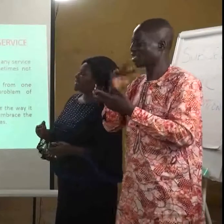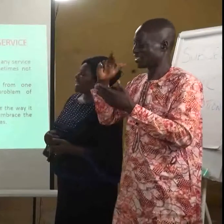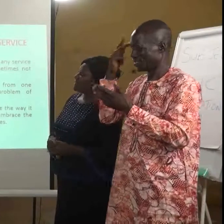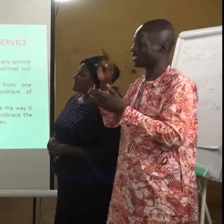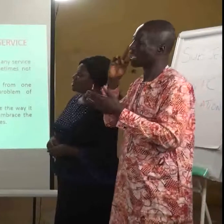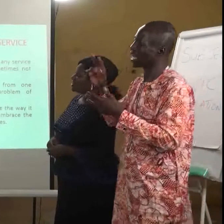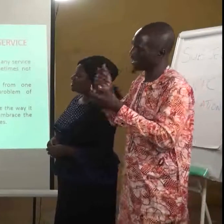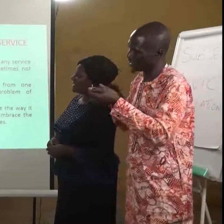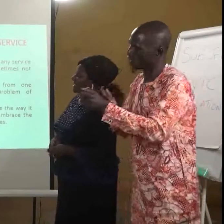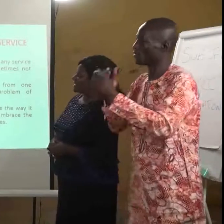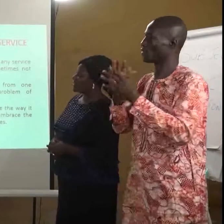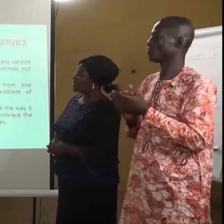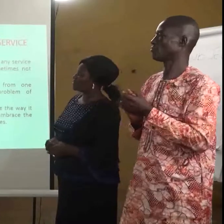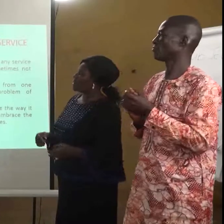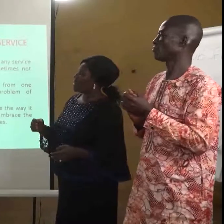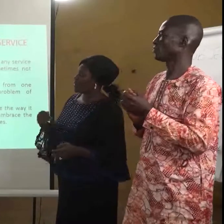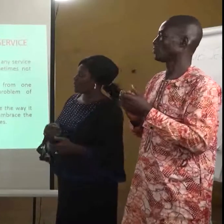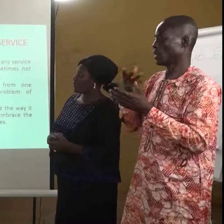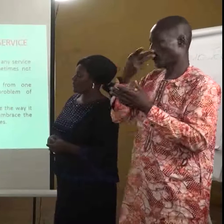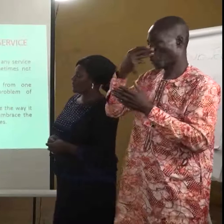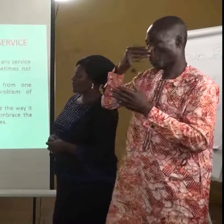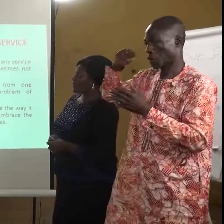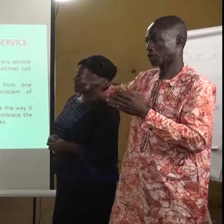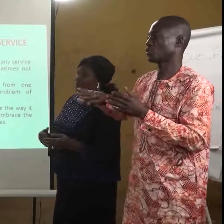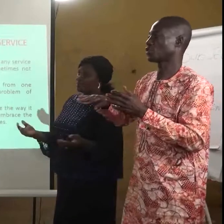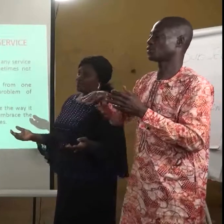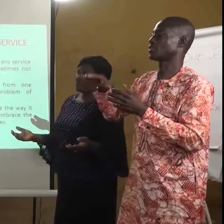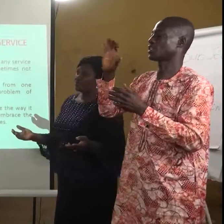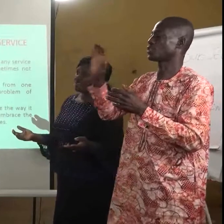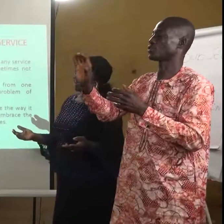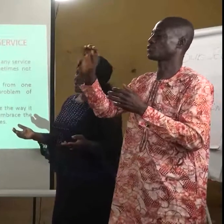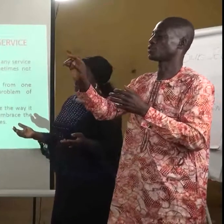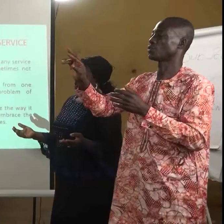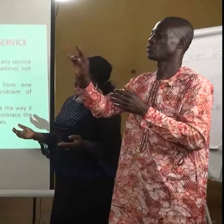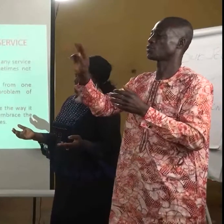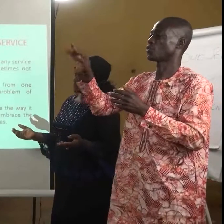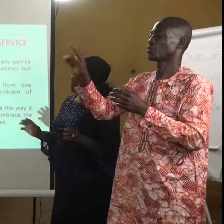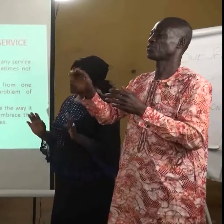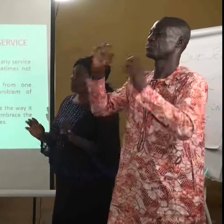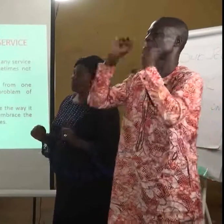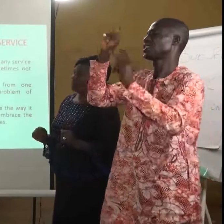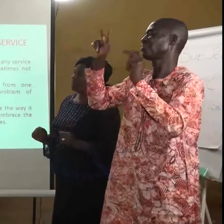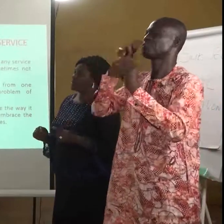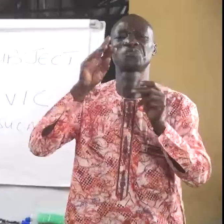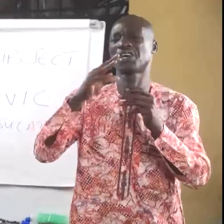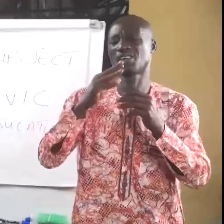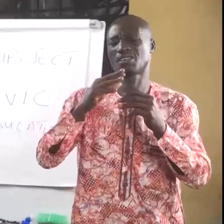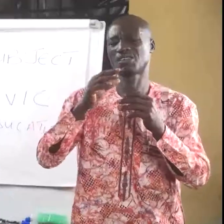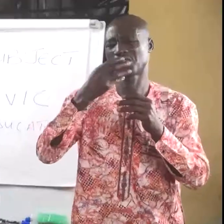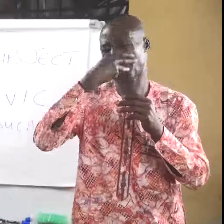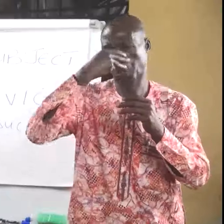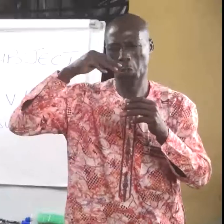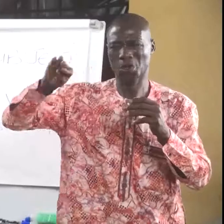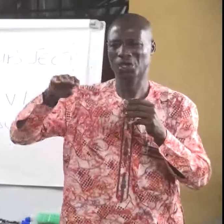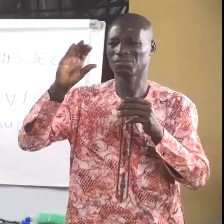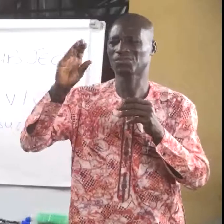reason I mentioned the last time was corruption. Some of the officers are corrupt, not all of them. Some we have